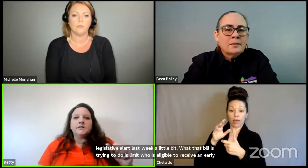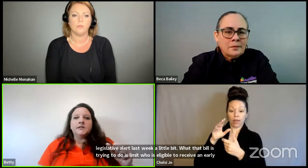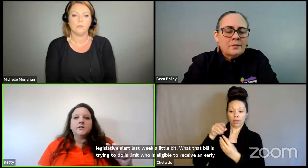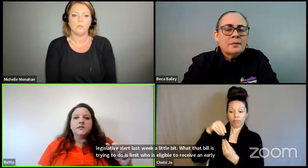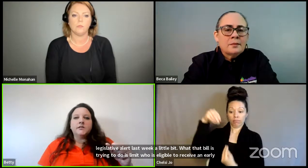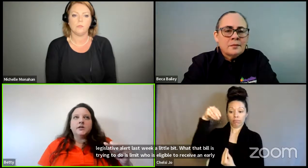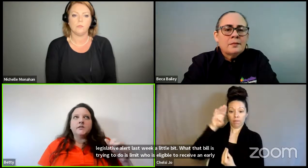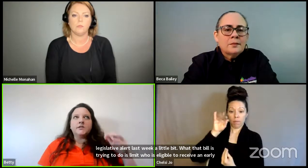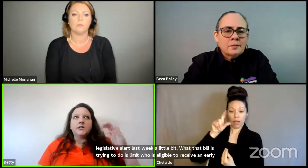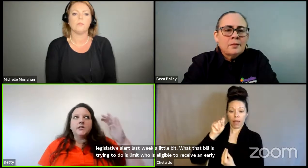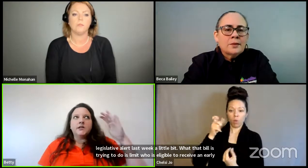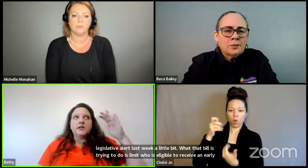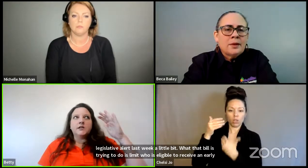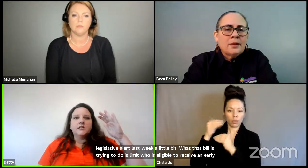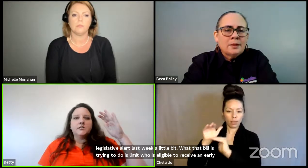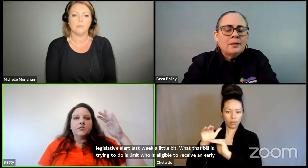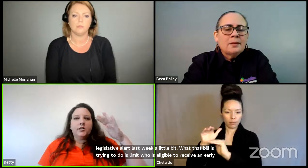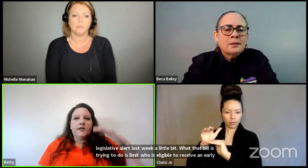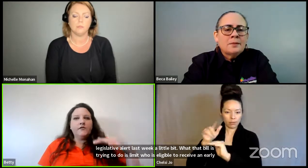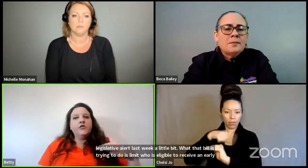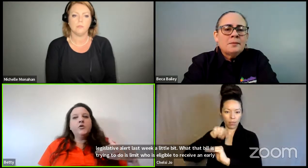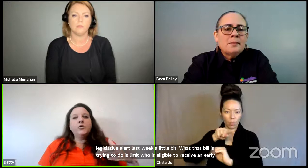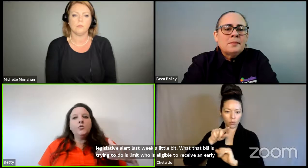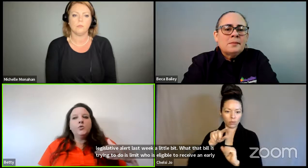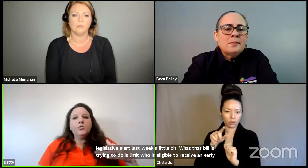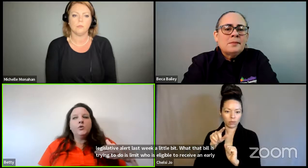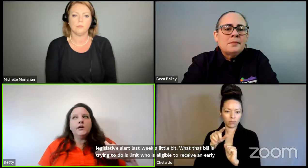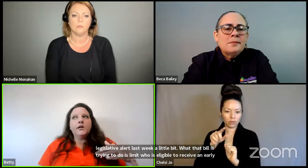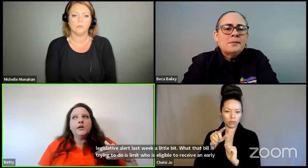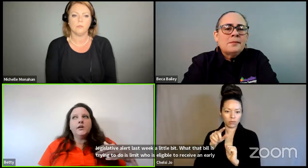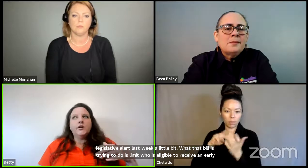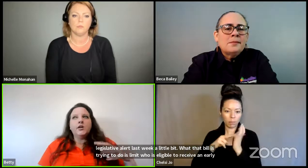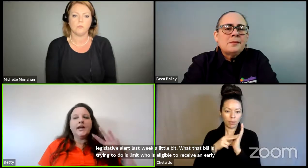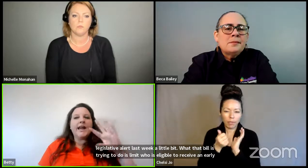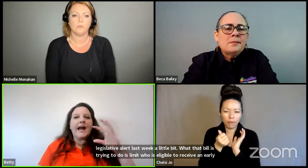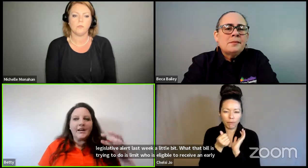And there's only a few